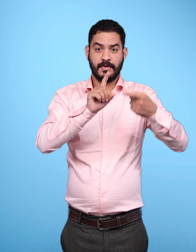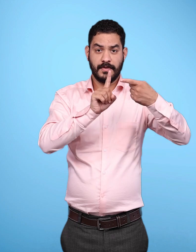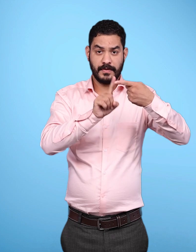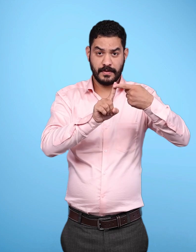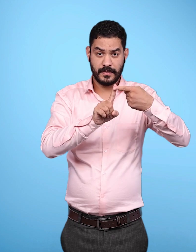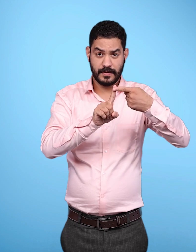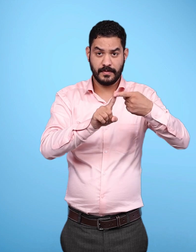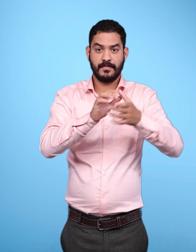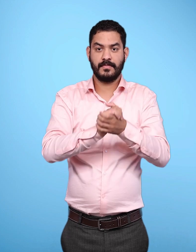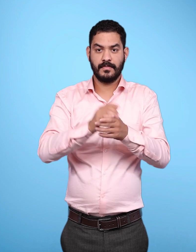E.